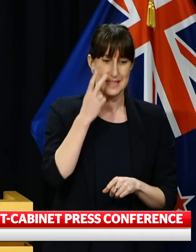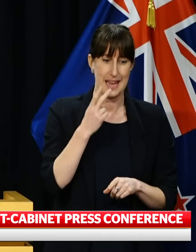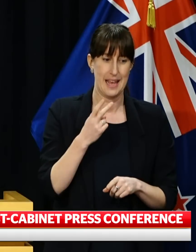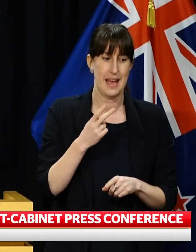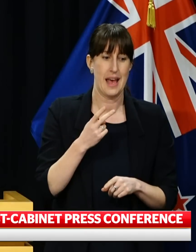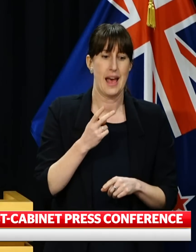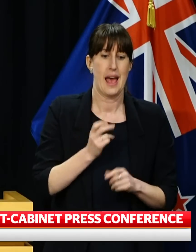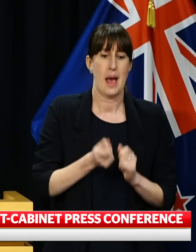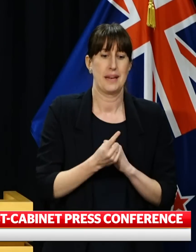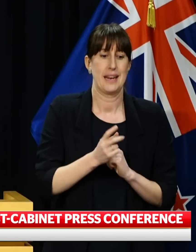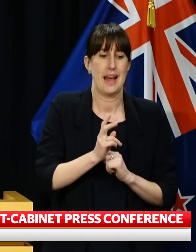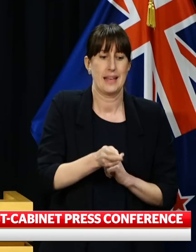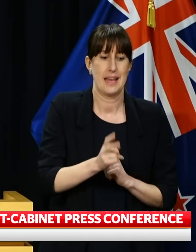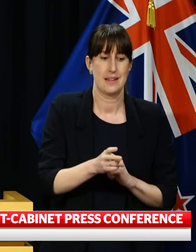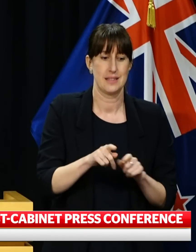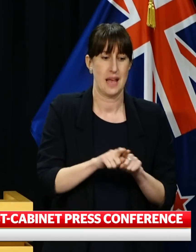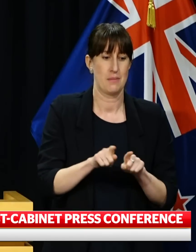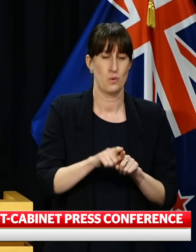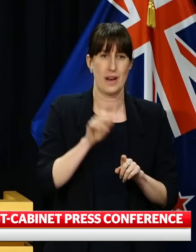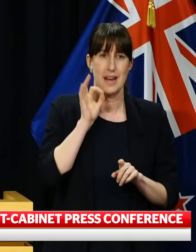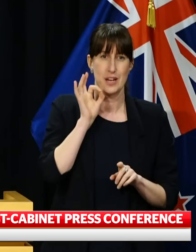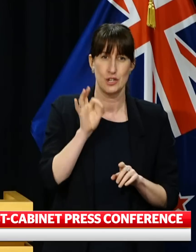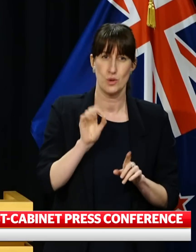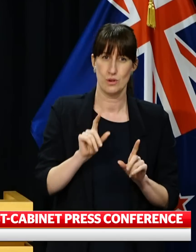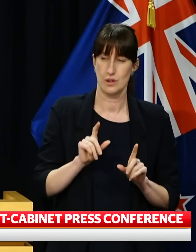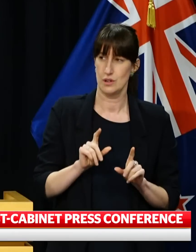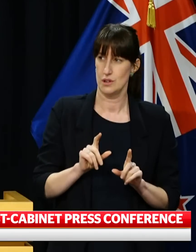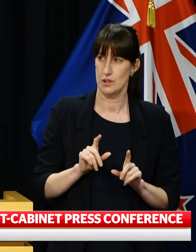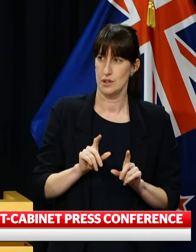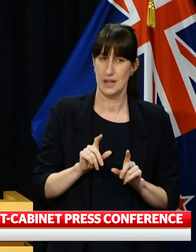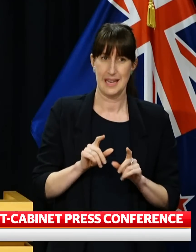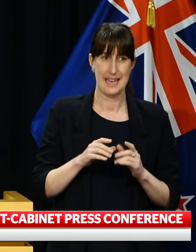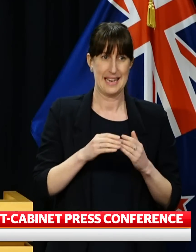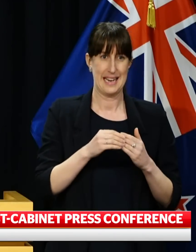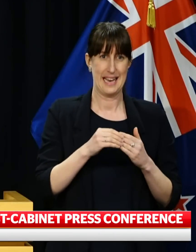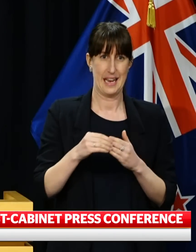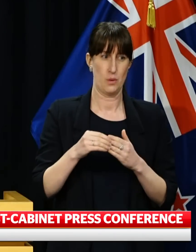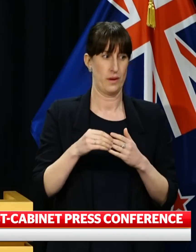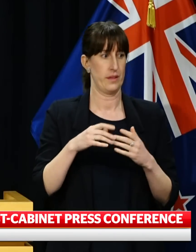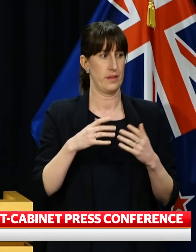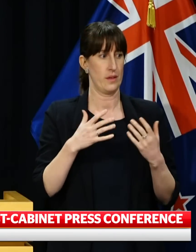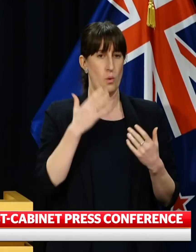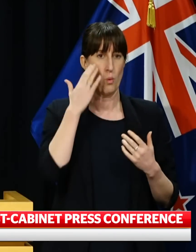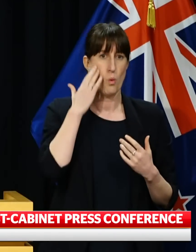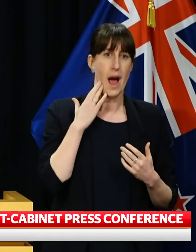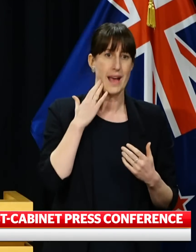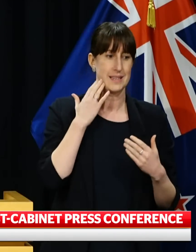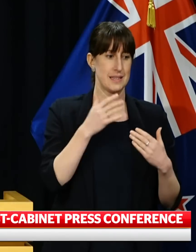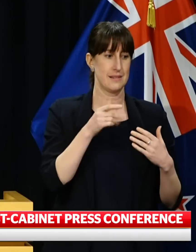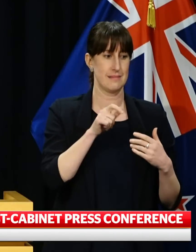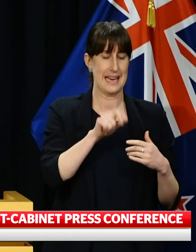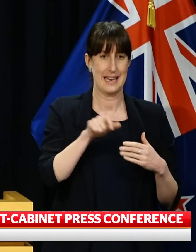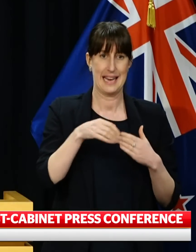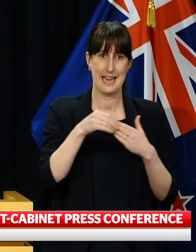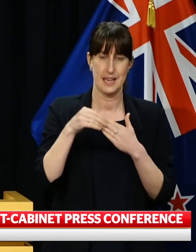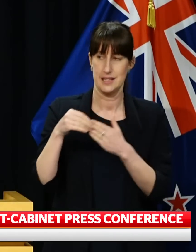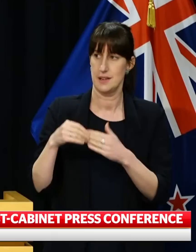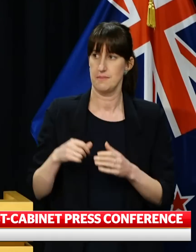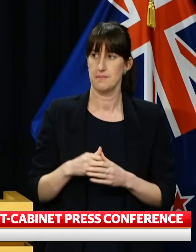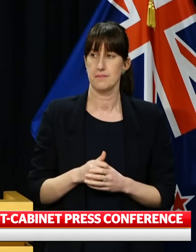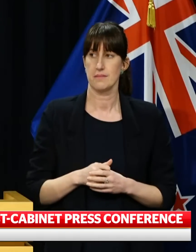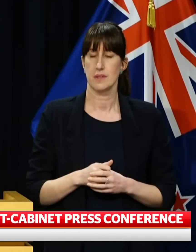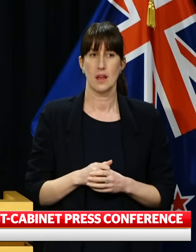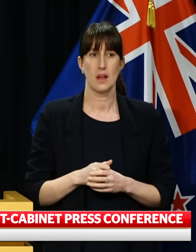yourself scaremongering? No, because I think that that key-led government, particularly with the work of people like Christopher Finlayson, was